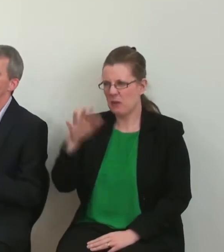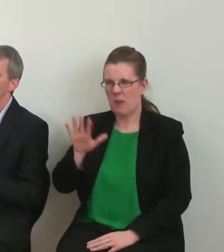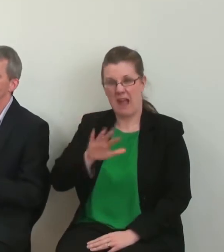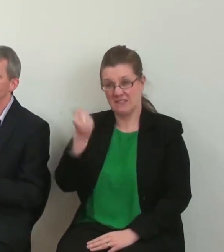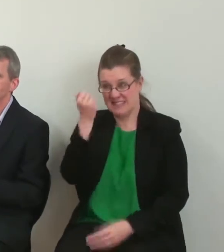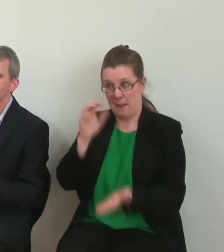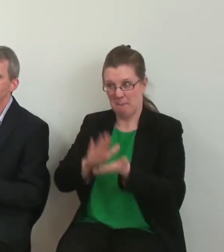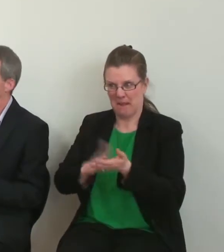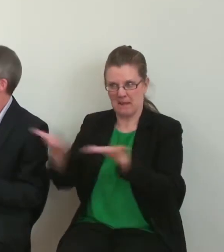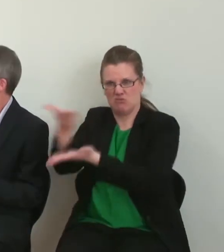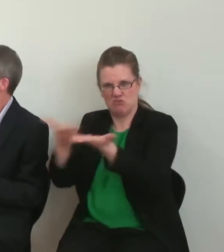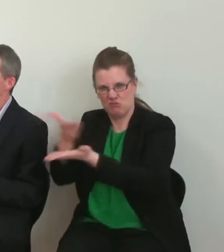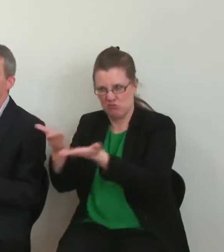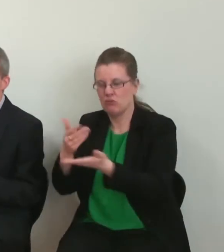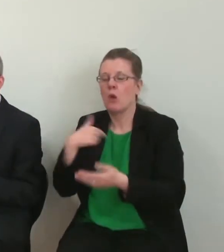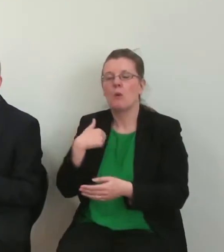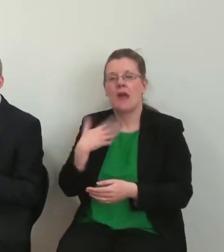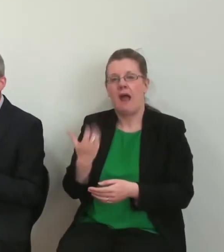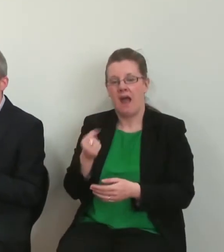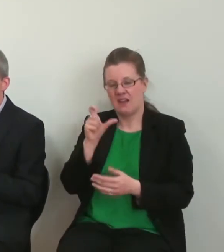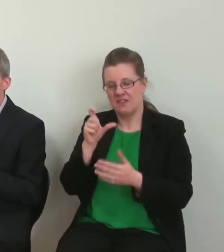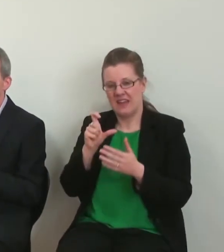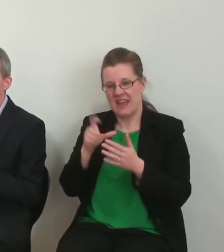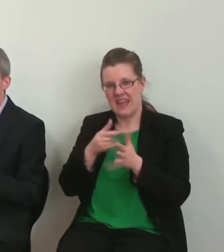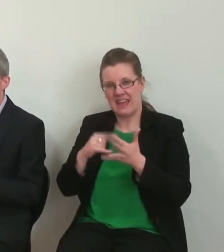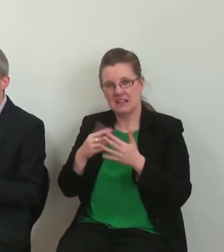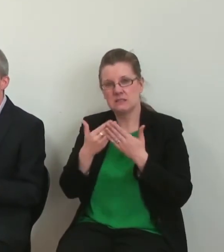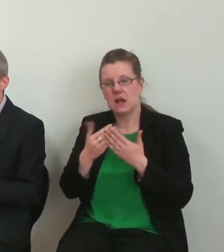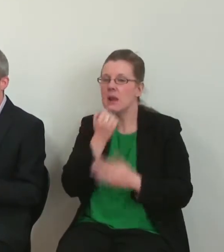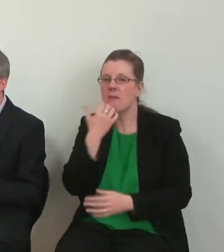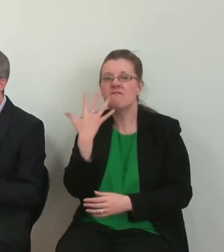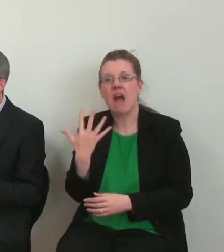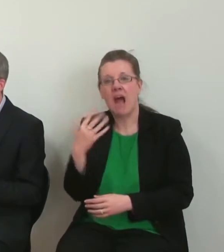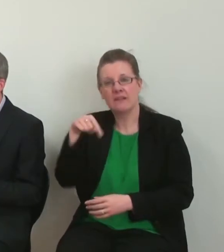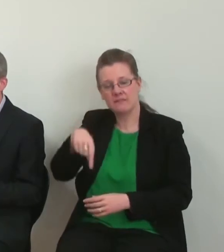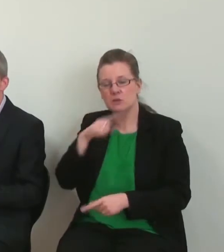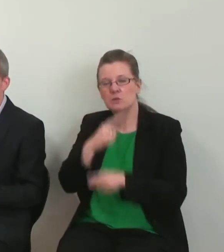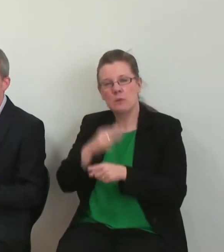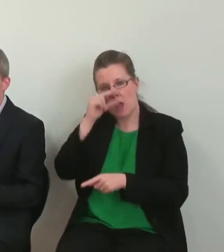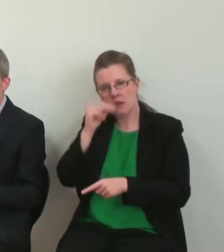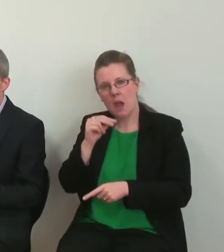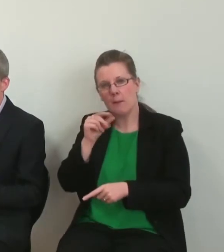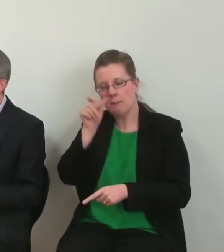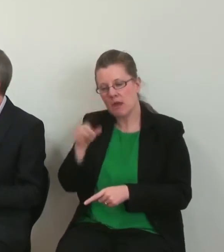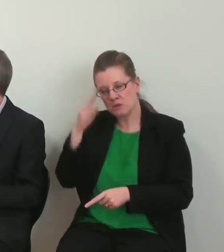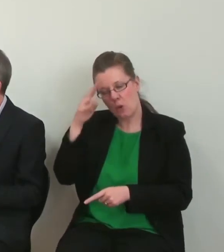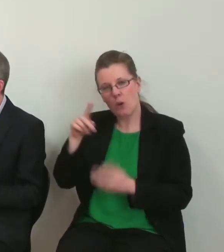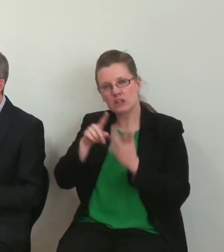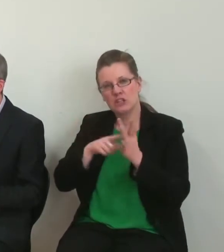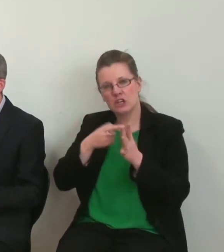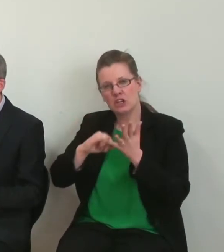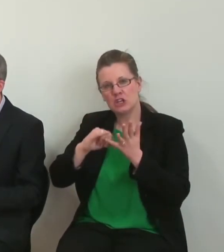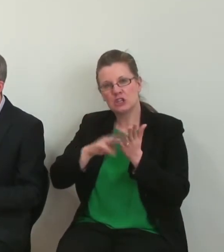minutes, and basically we've got this case study, which is case study number 5. It's about a young person called Jasmine, and Jasmine